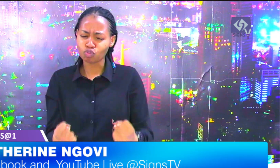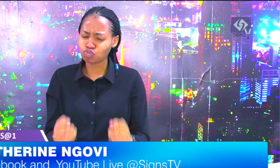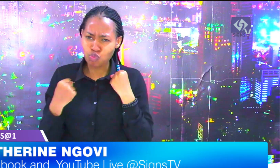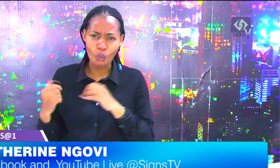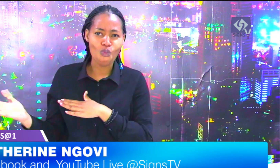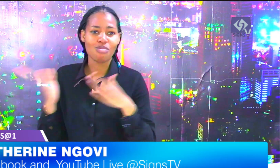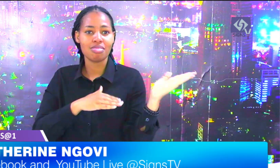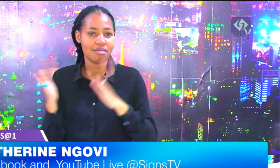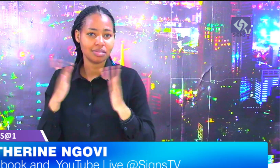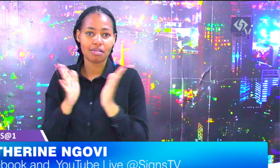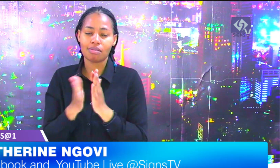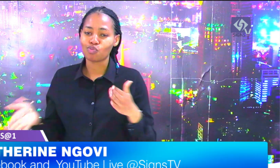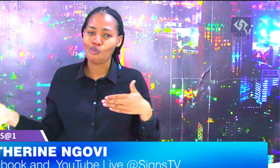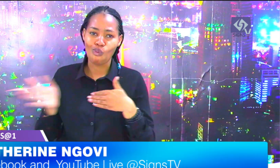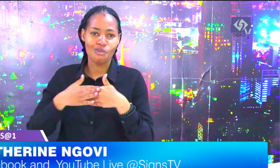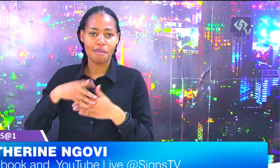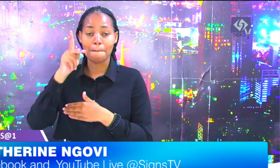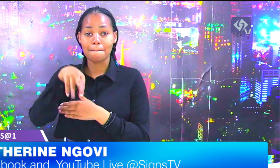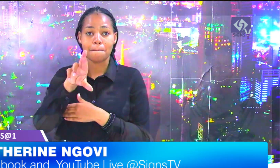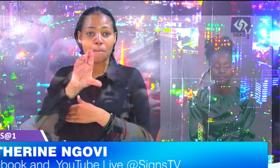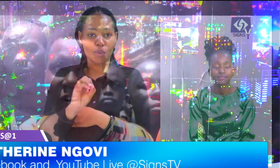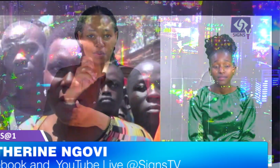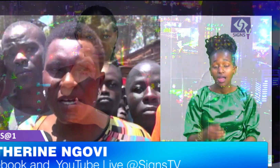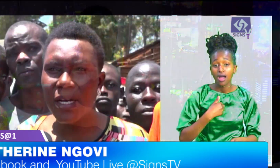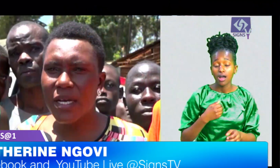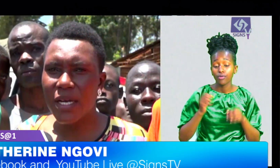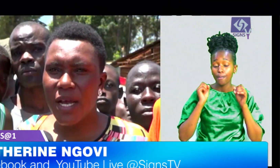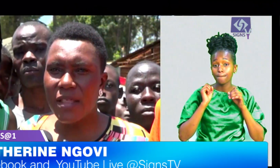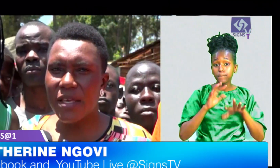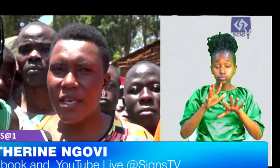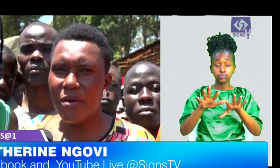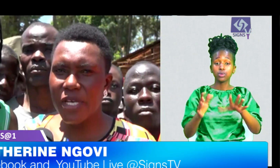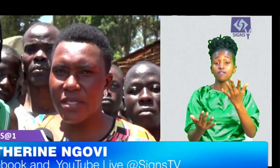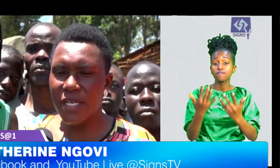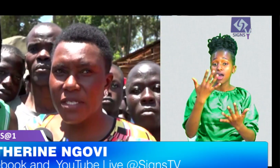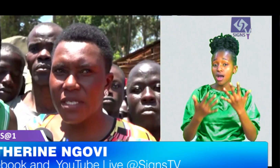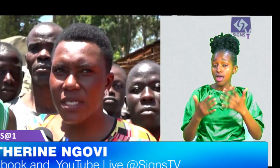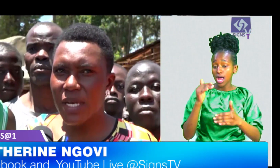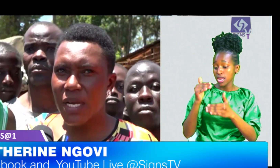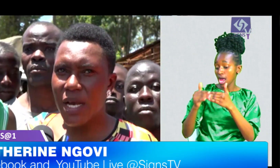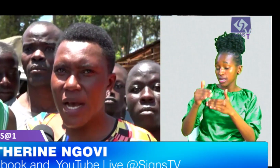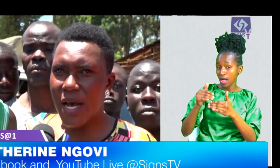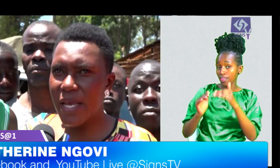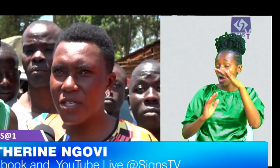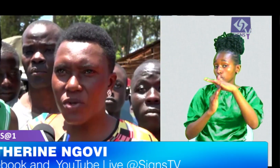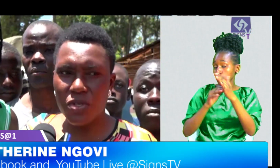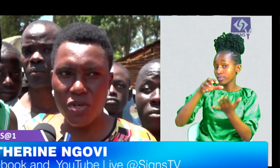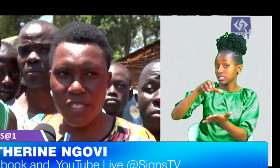almost everything was burnt down. But I want to really thank the Nia community. Nia community, you are a